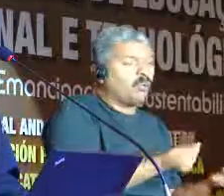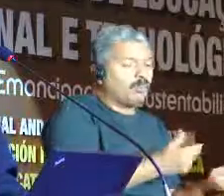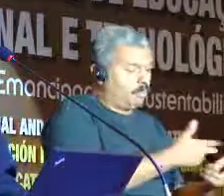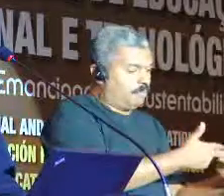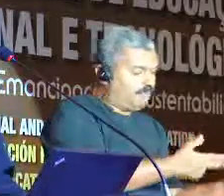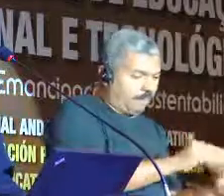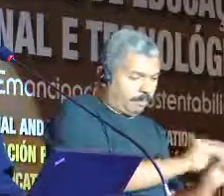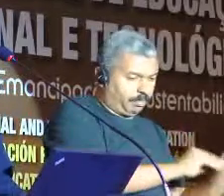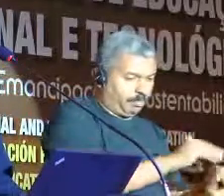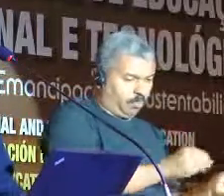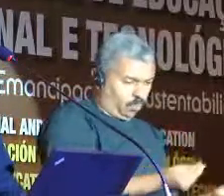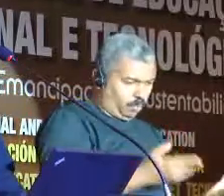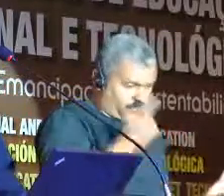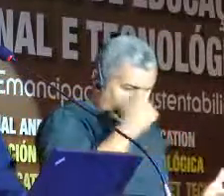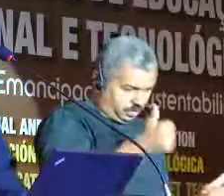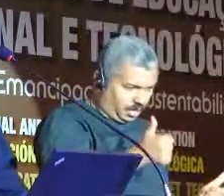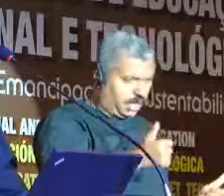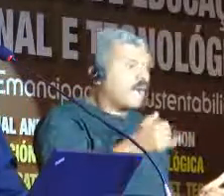it.